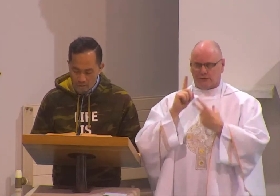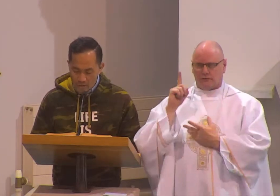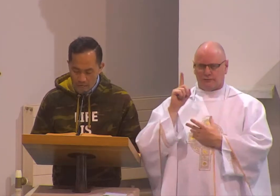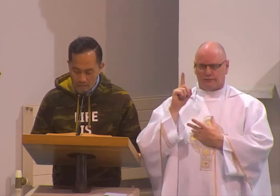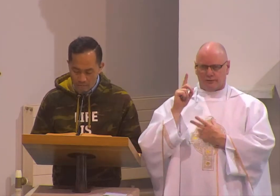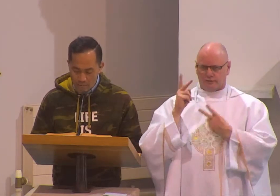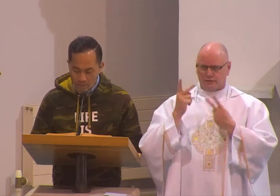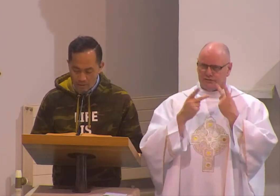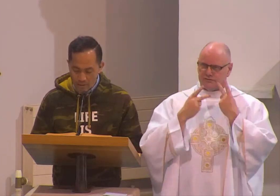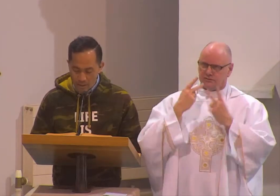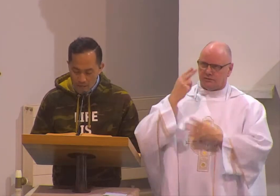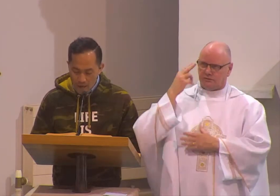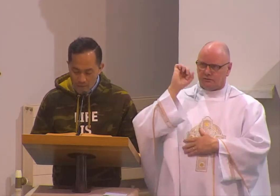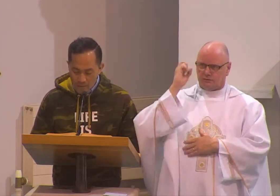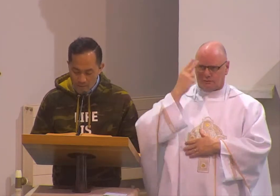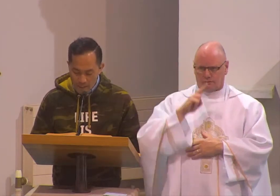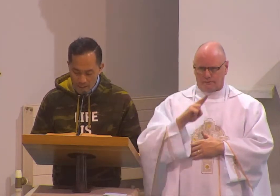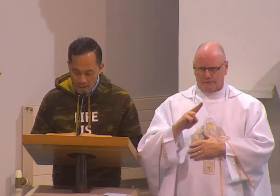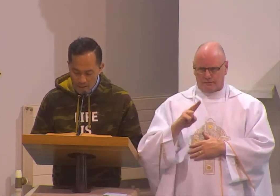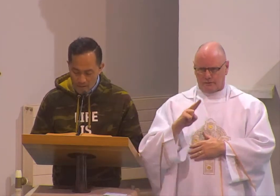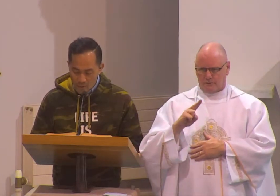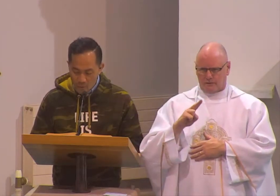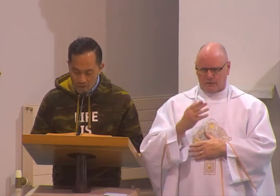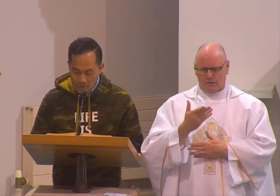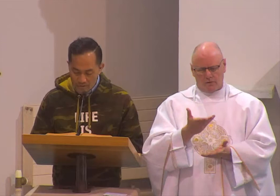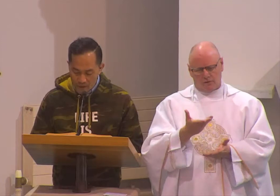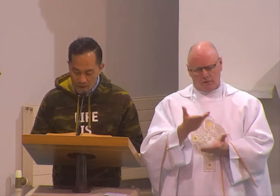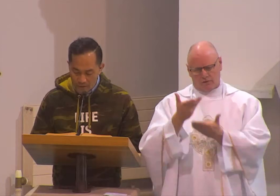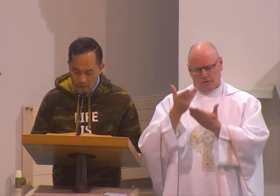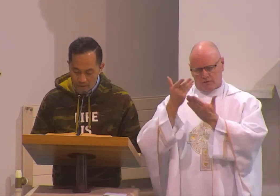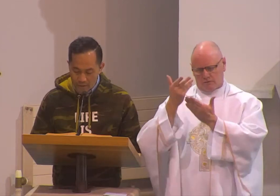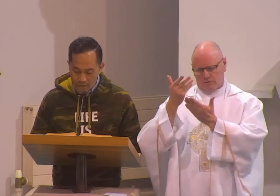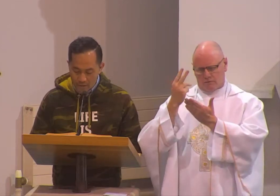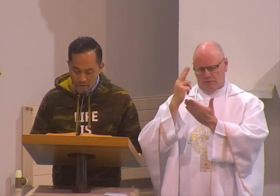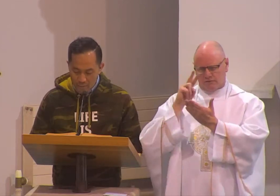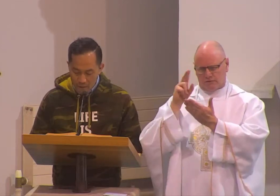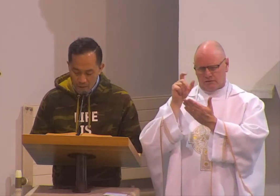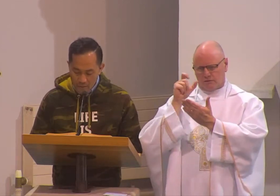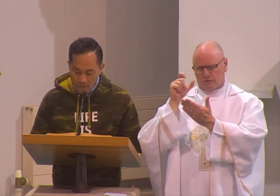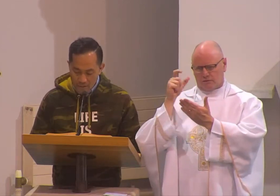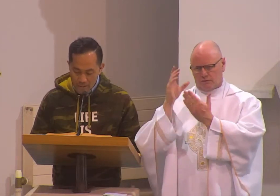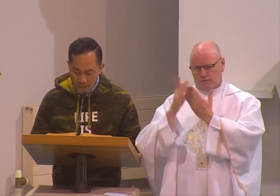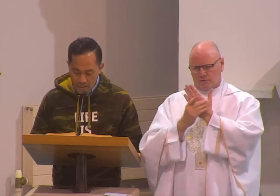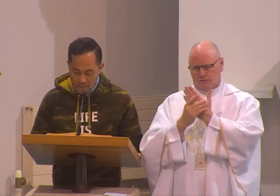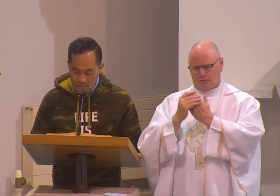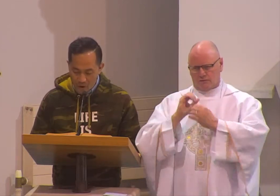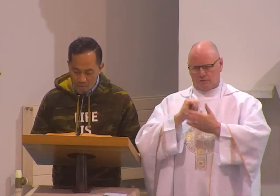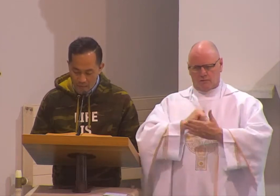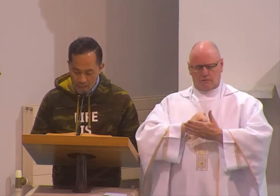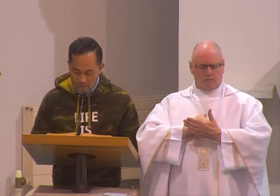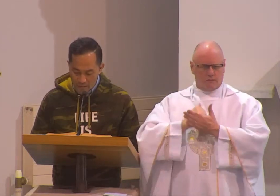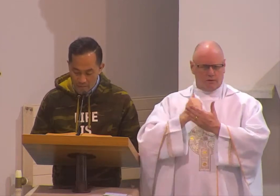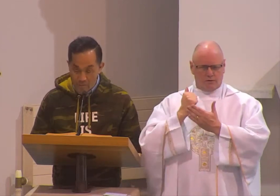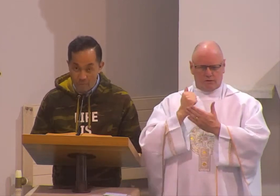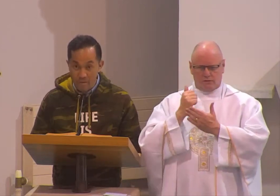name. Come and see the works of God. Tremendous his deeds among men.